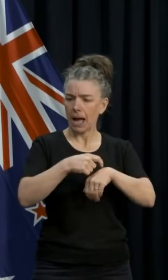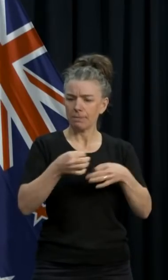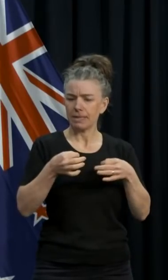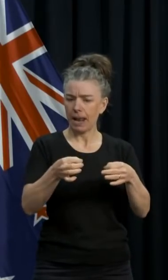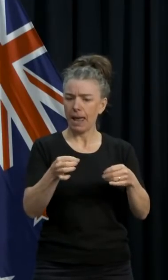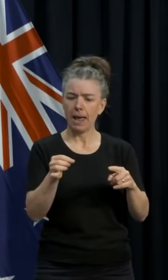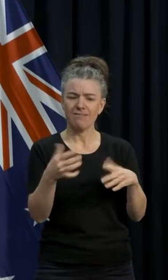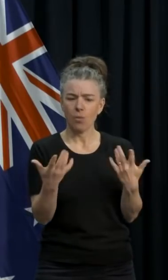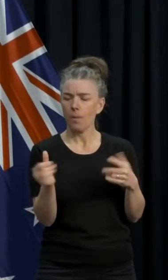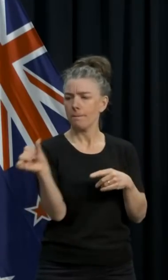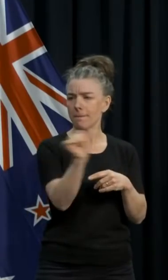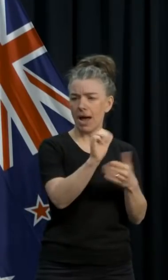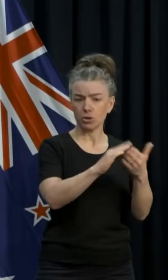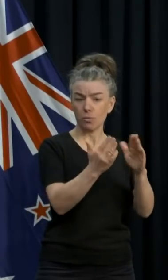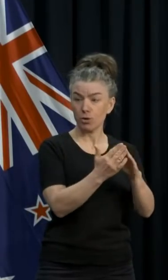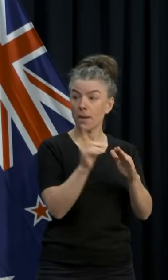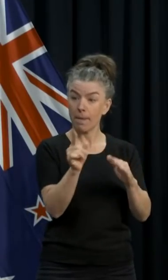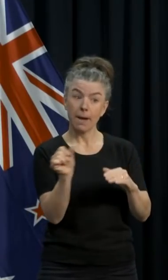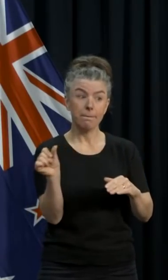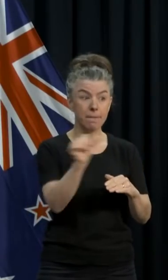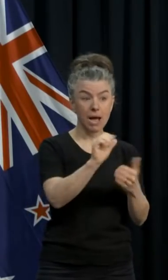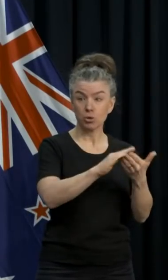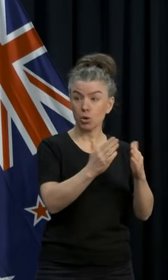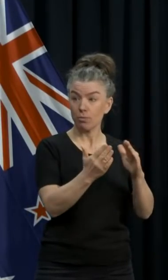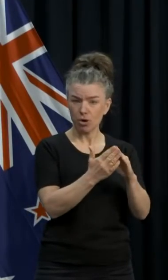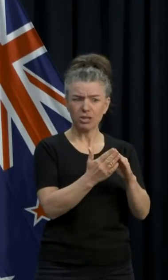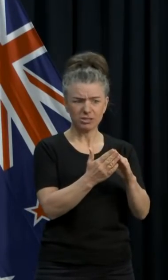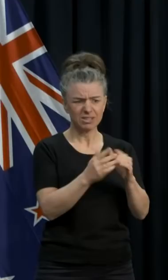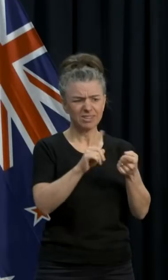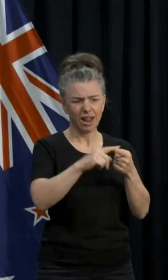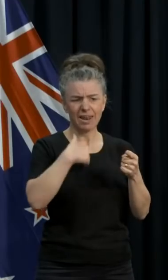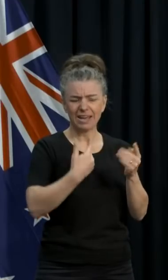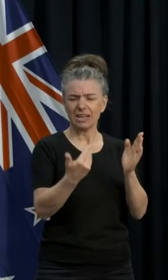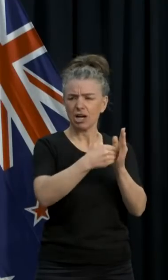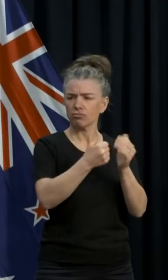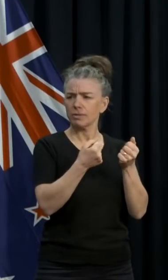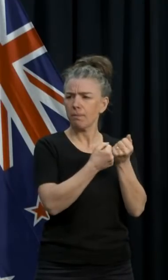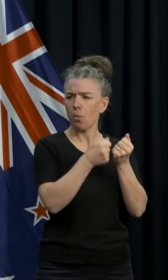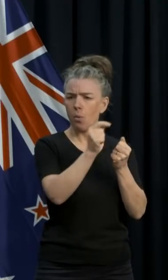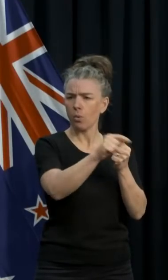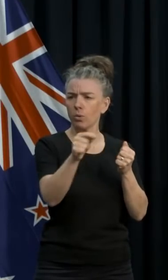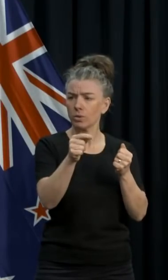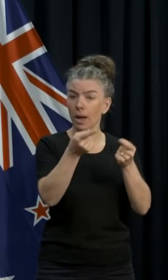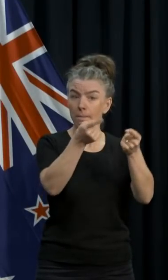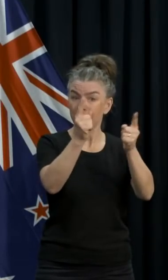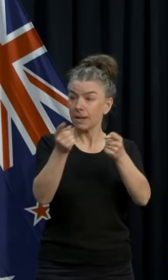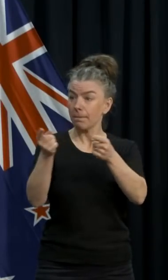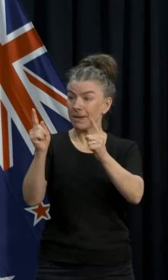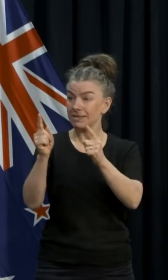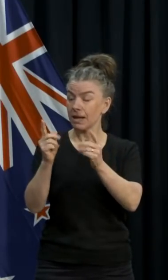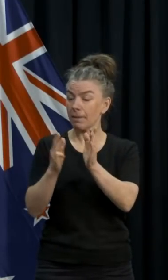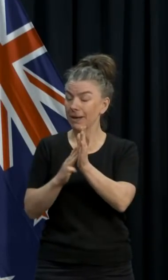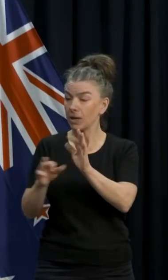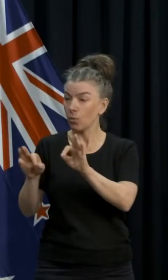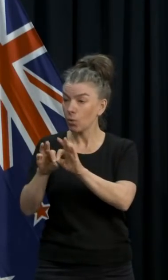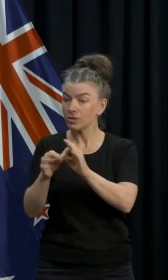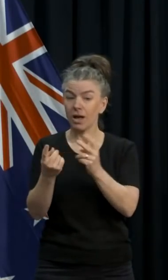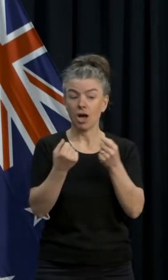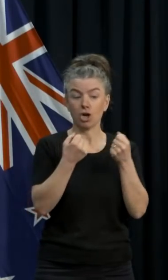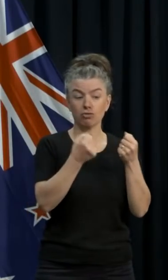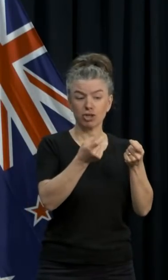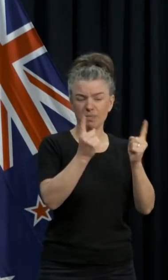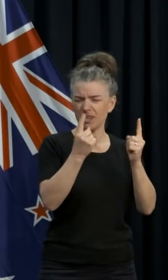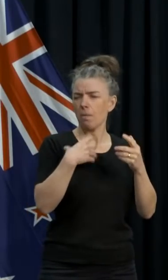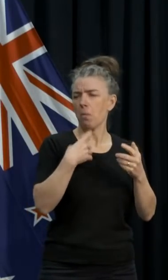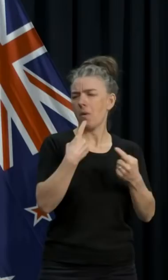still kicks in as soon as they walk out the door of the managed isolation. So both of those ministers, I imagine, will have a greater level of detail than I